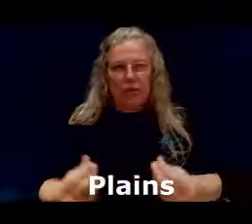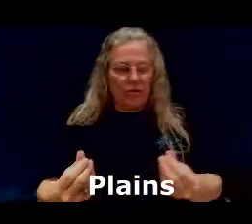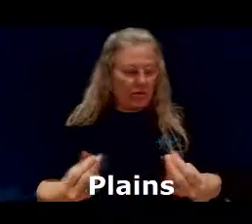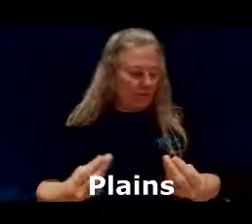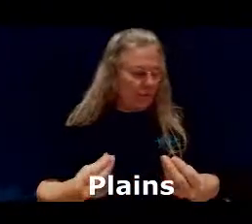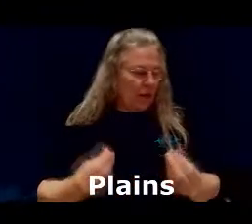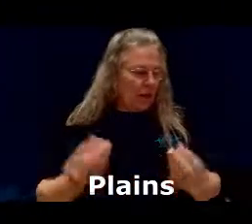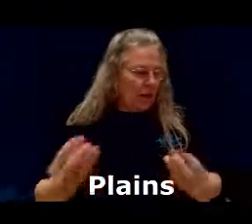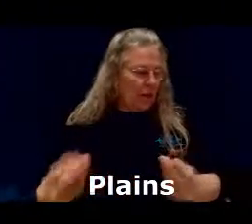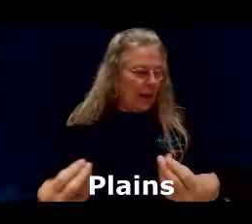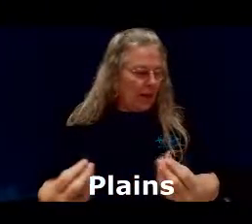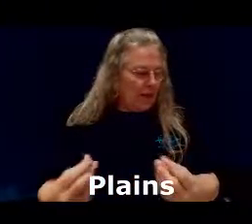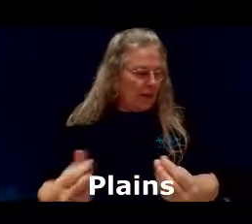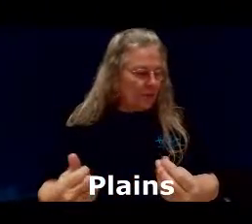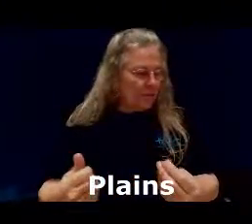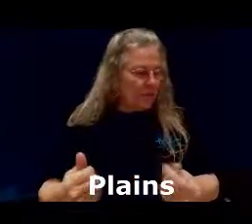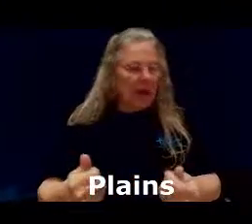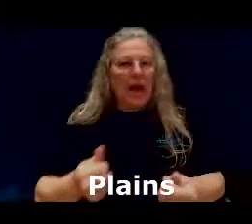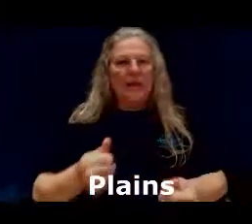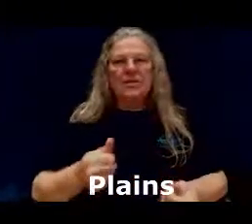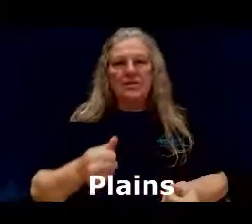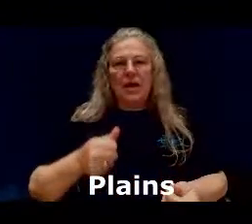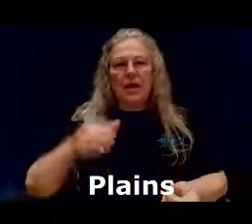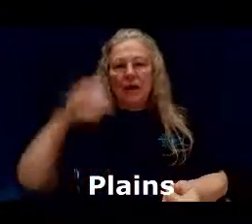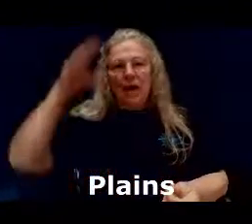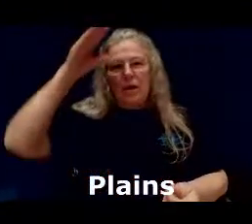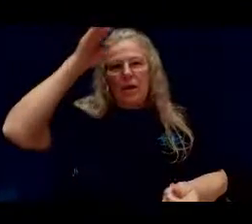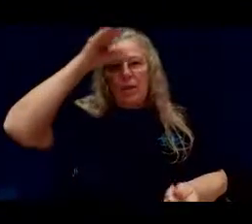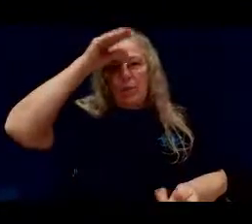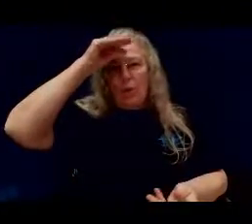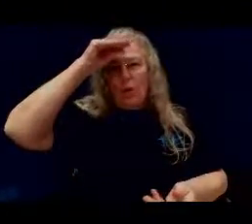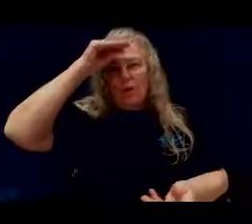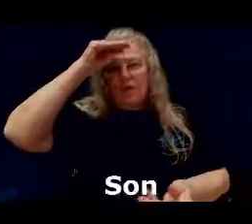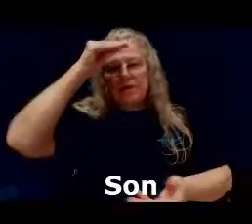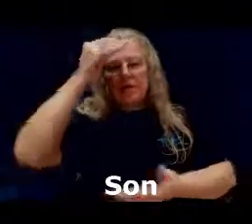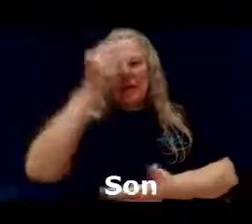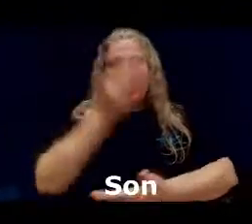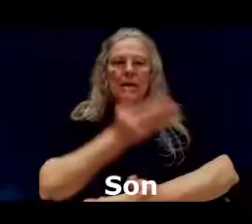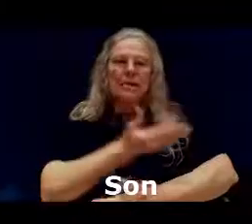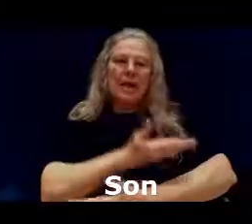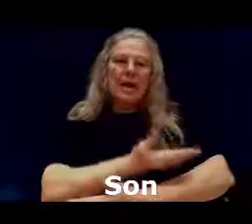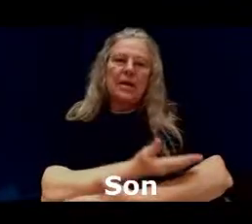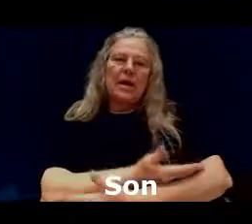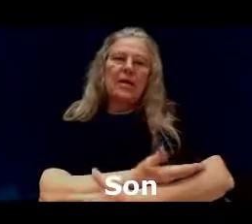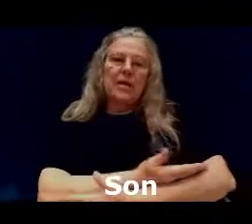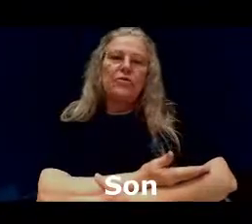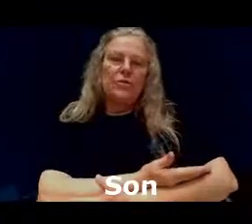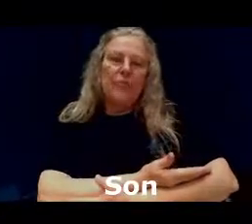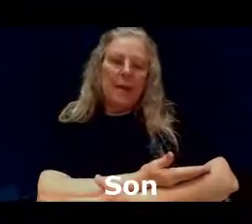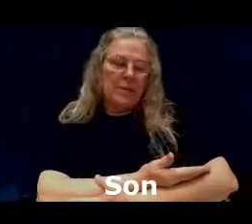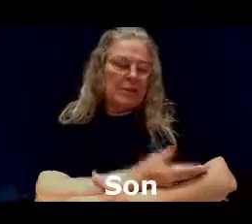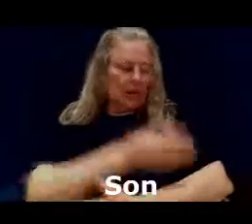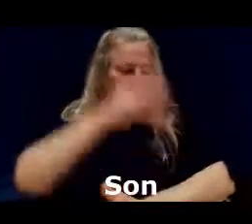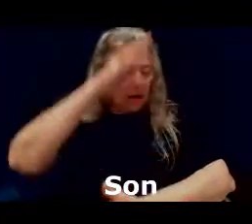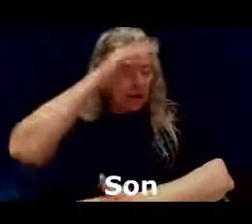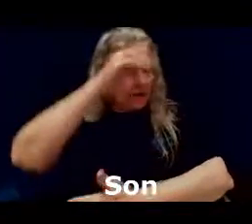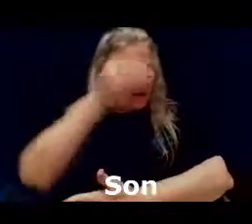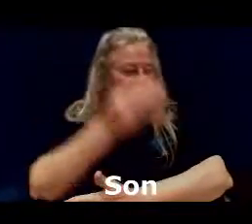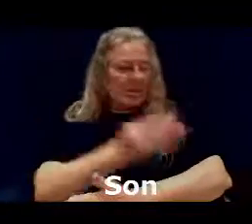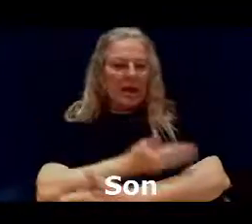dirt. Plains. Son. The boy sign taken down into the baby sign.